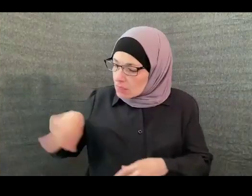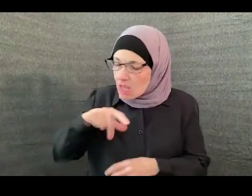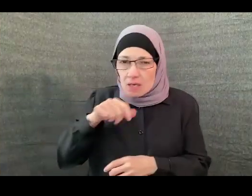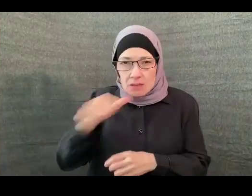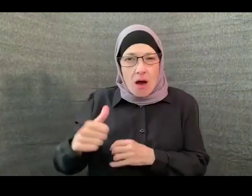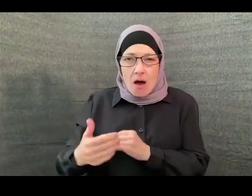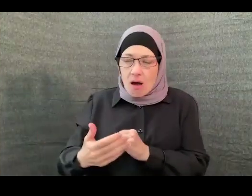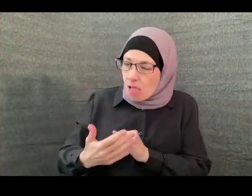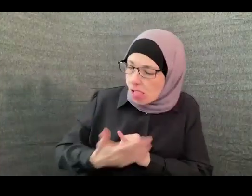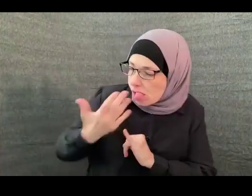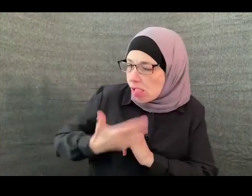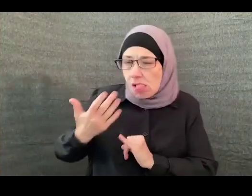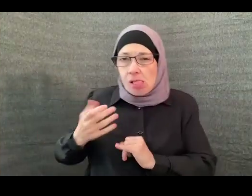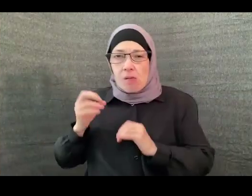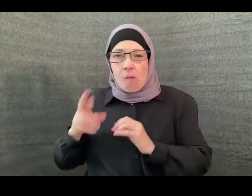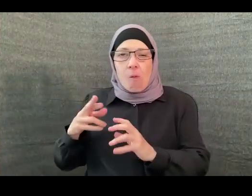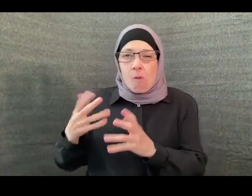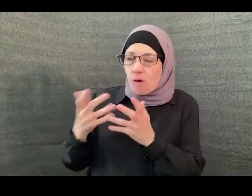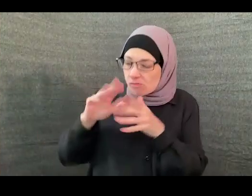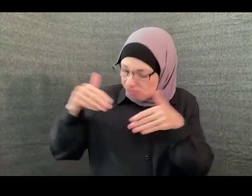I'm sorry.